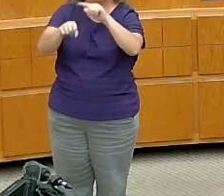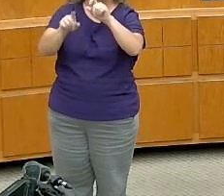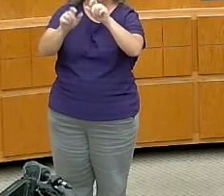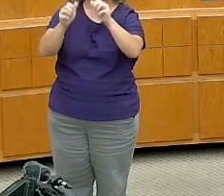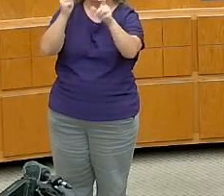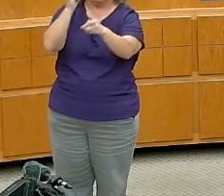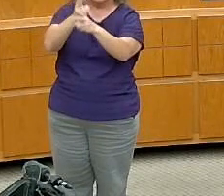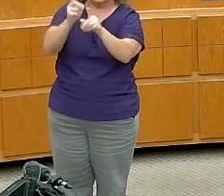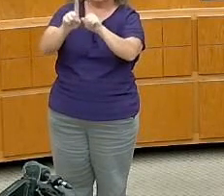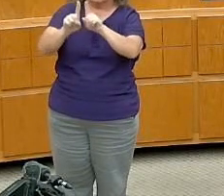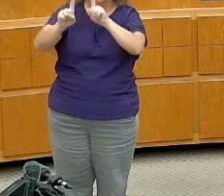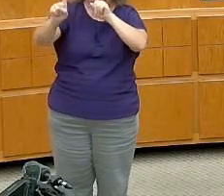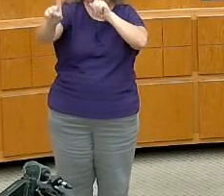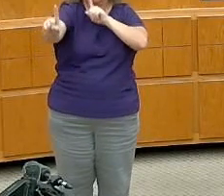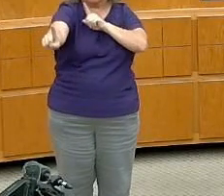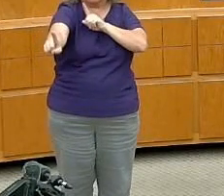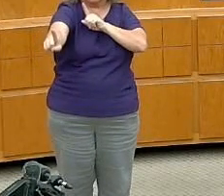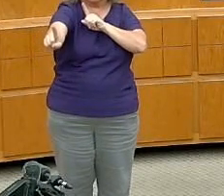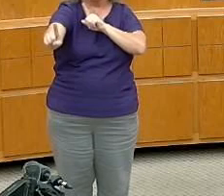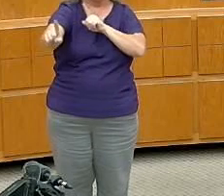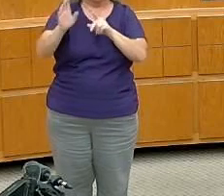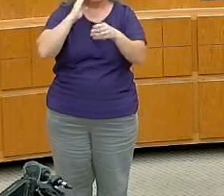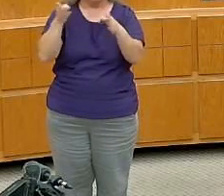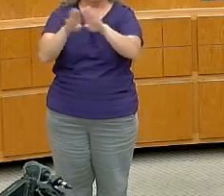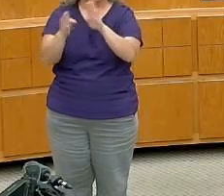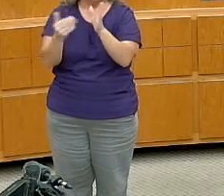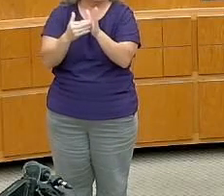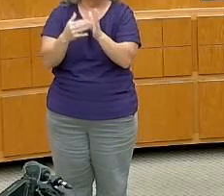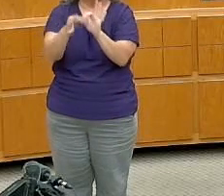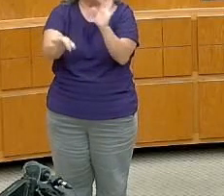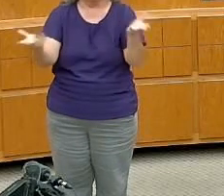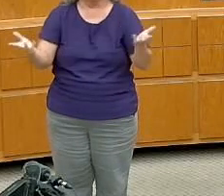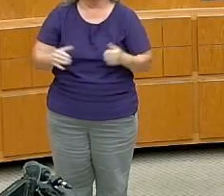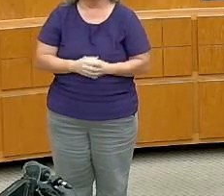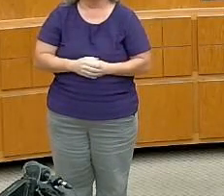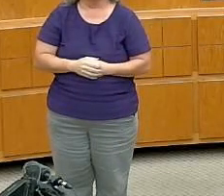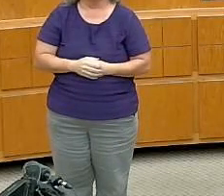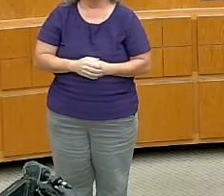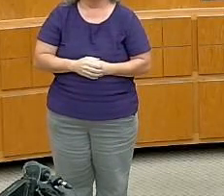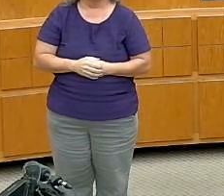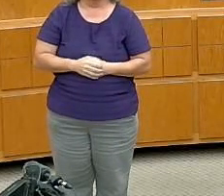then the pier will be closed again. It's pretty simple. So I think that